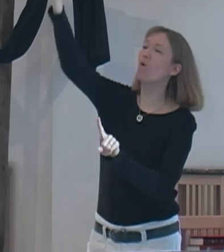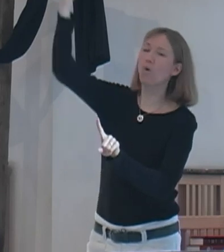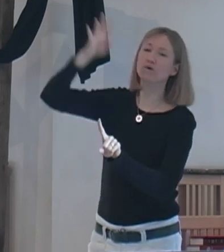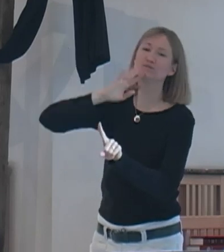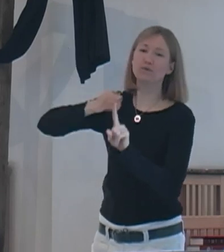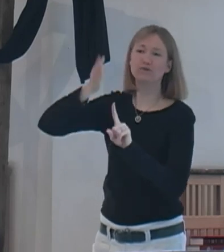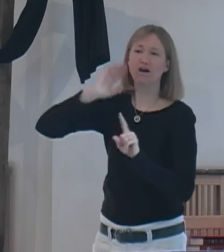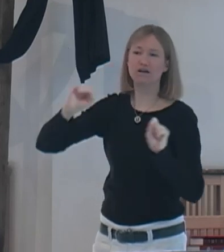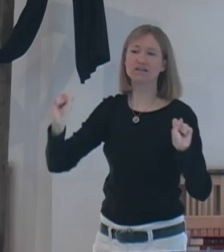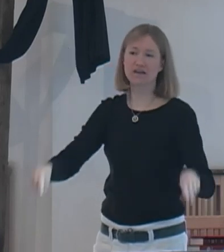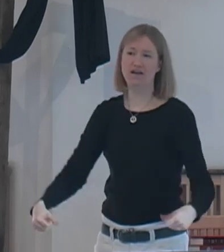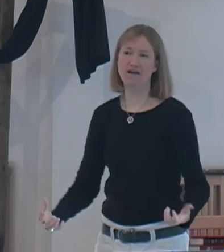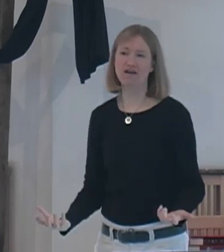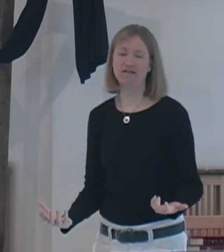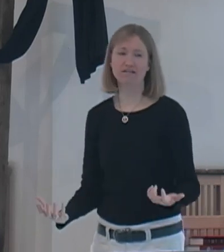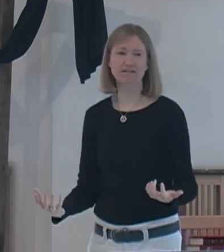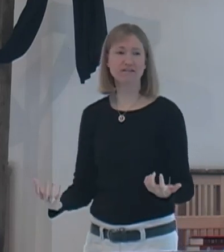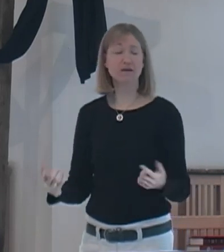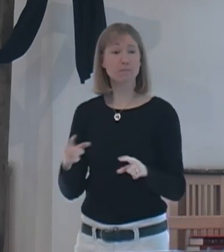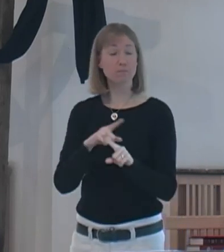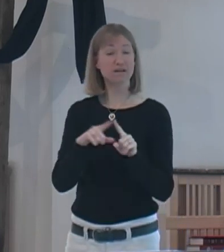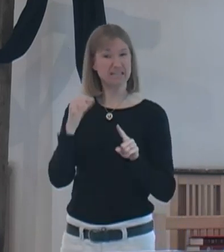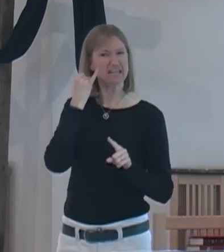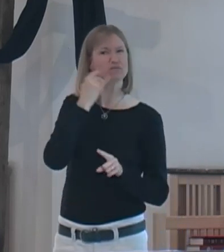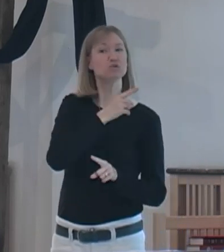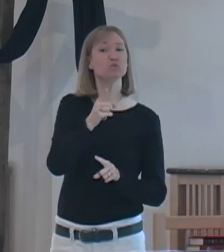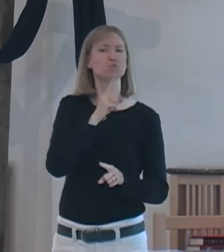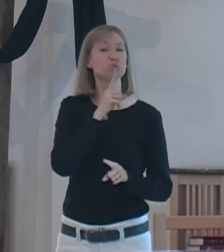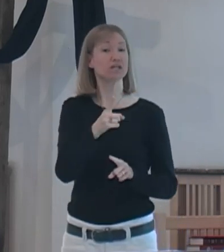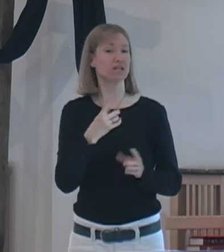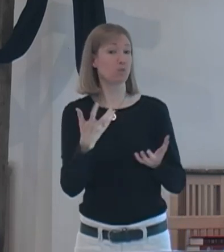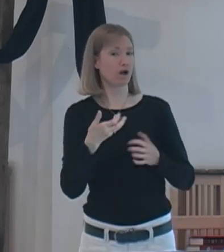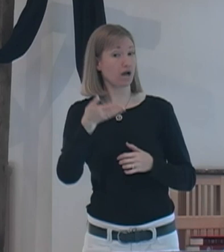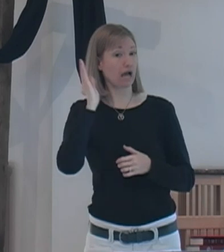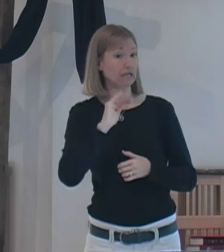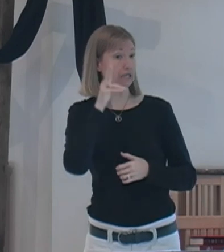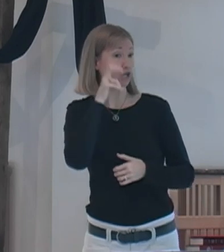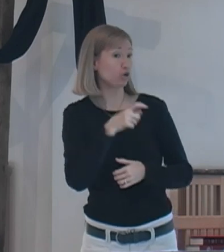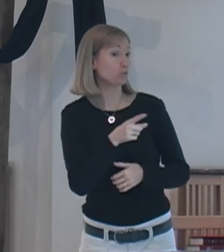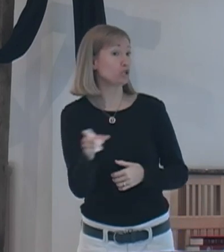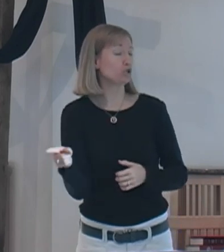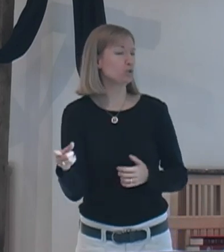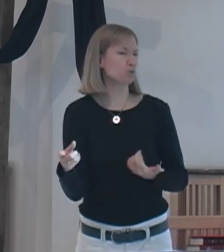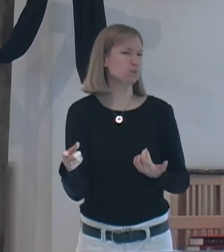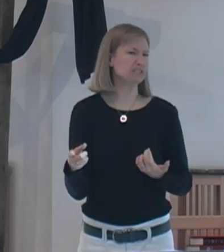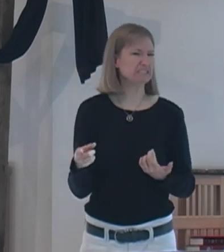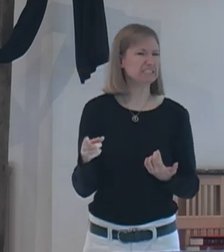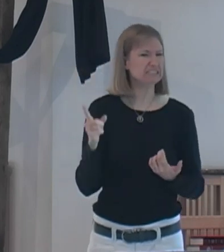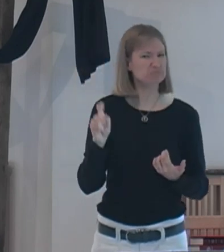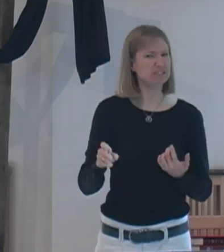and if you really want God to hear you, you got to go through us.